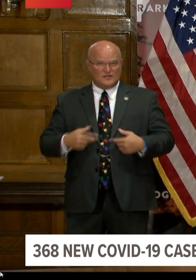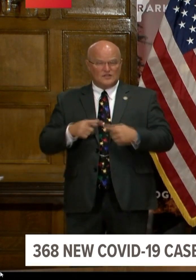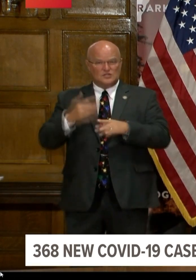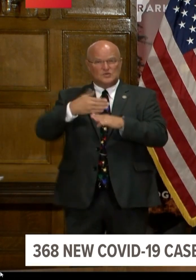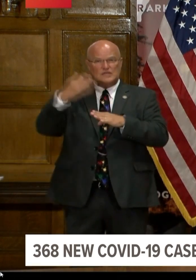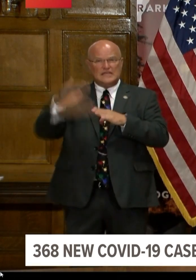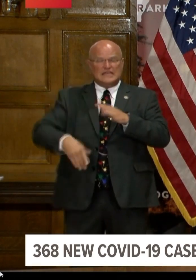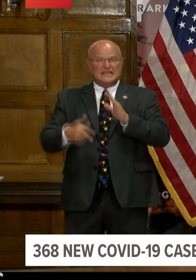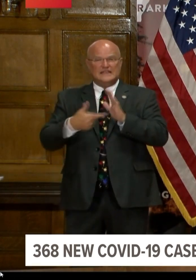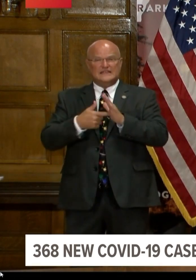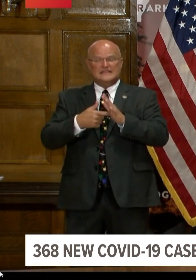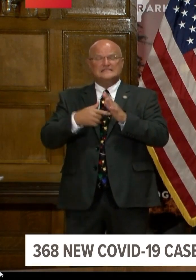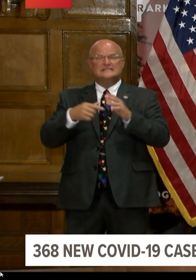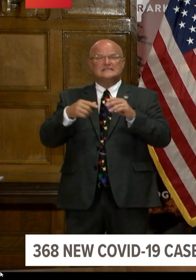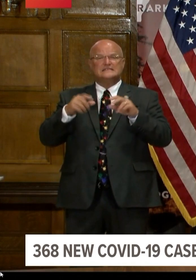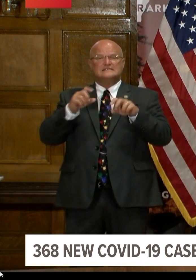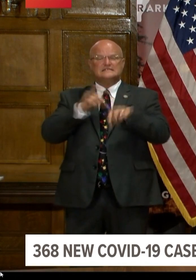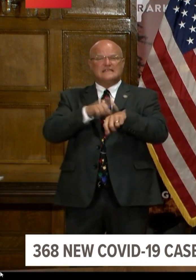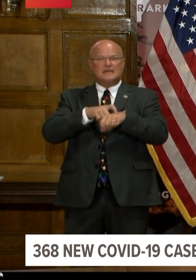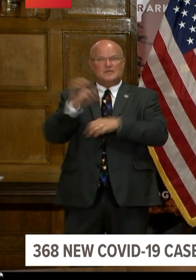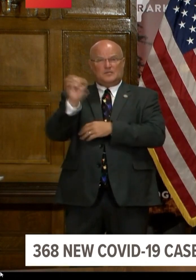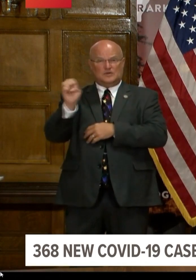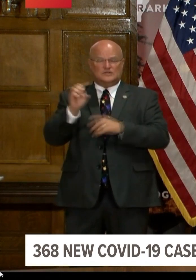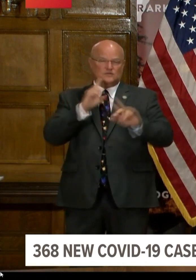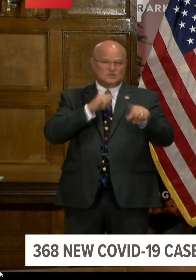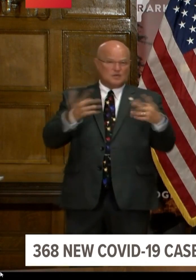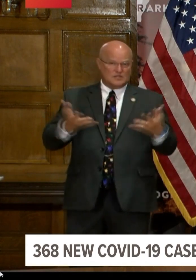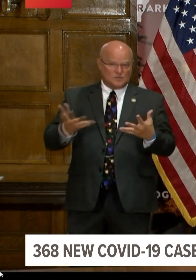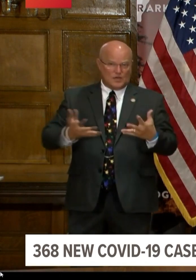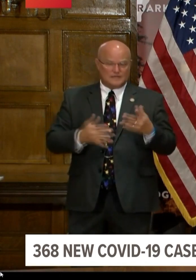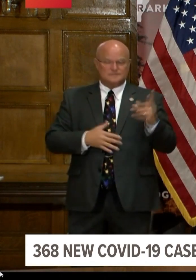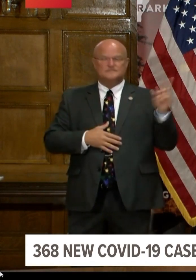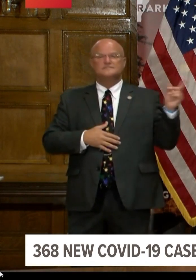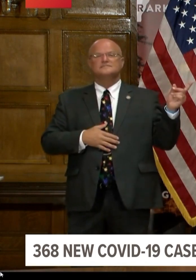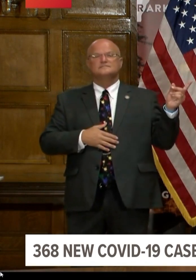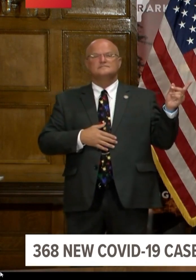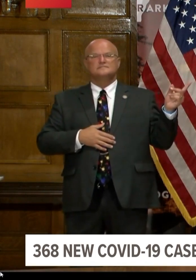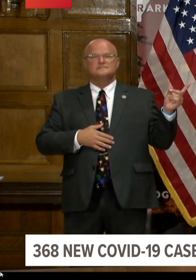end the state of emergency. What is your response to this?